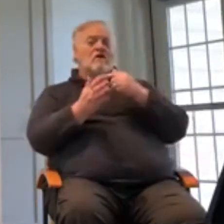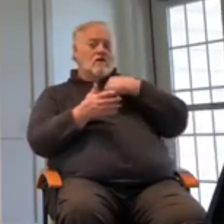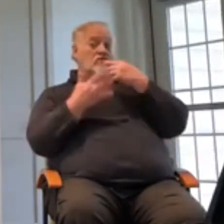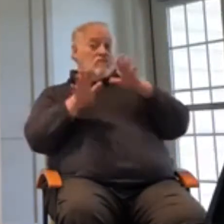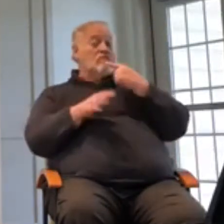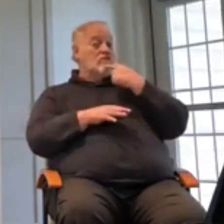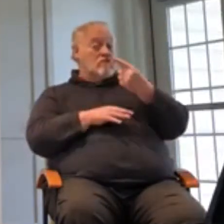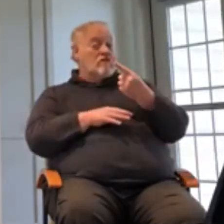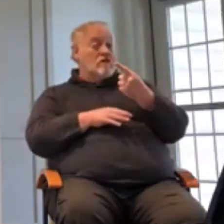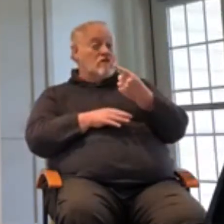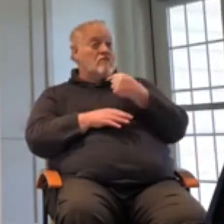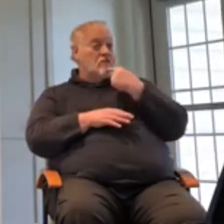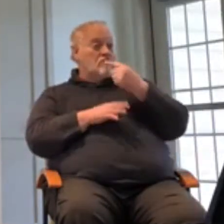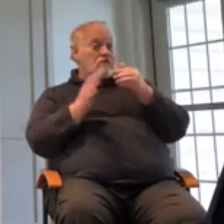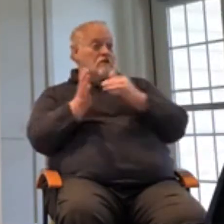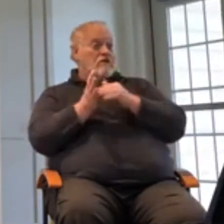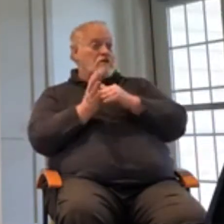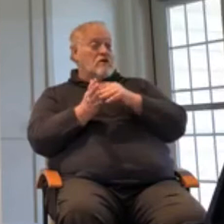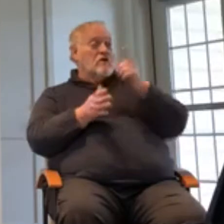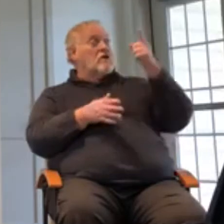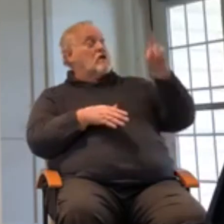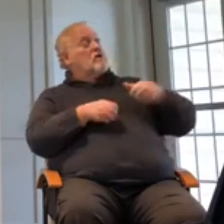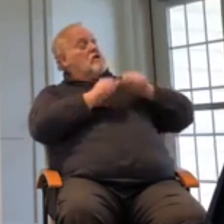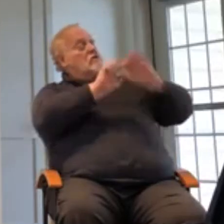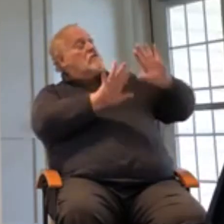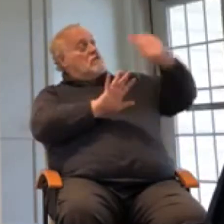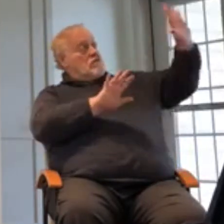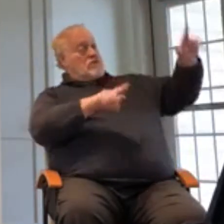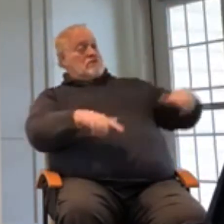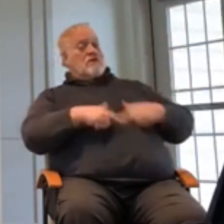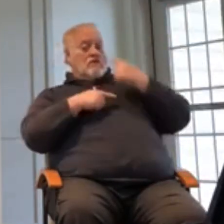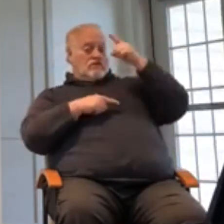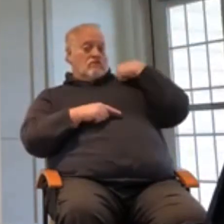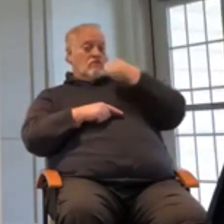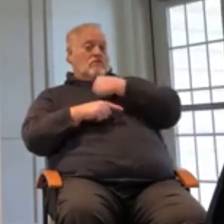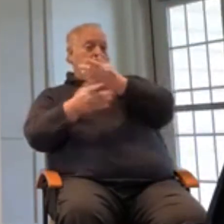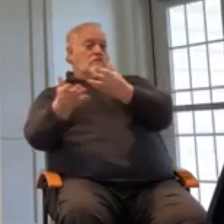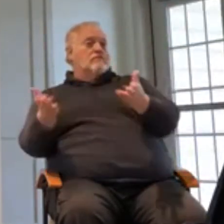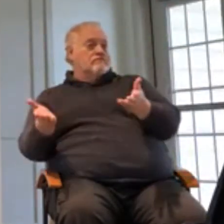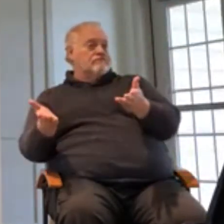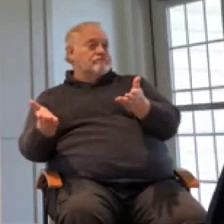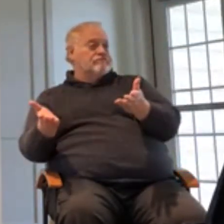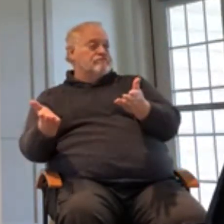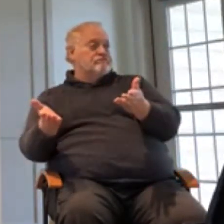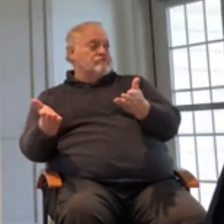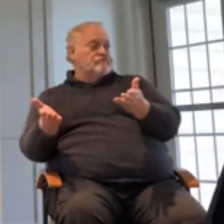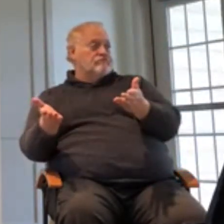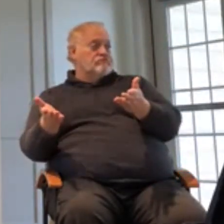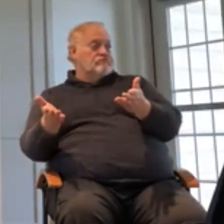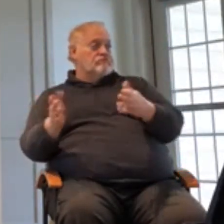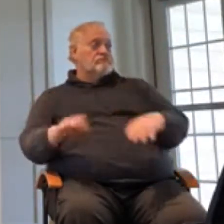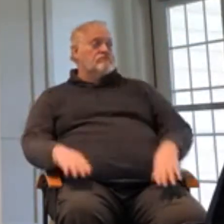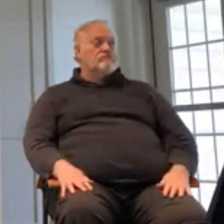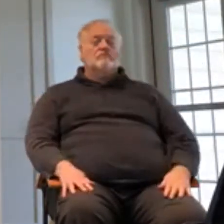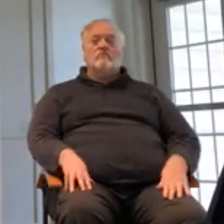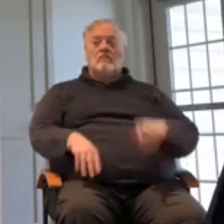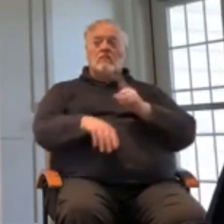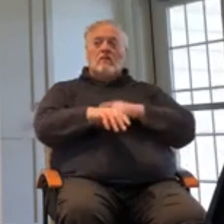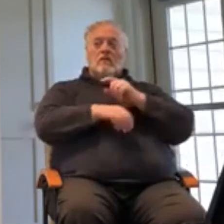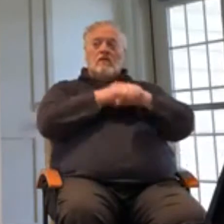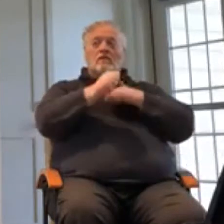it, but I'll say it again. He laid down his life for us. My favorite time of the year is coming